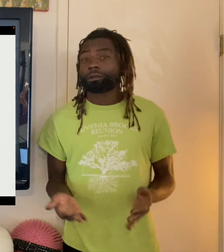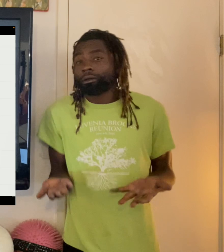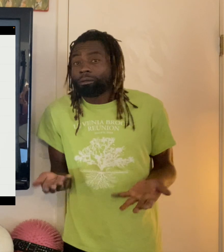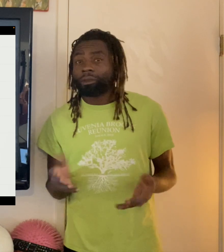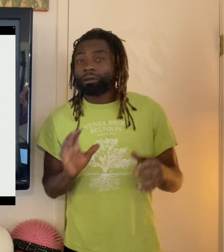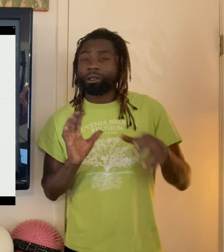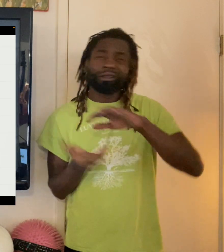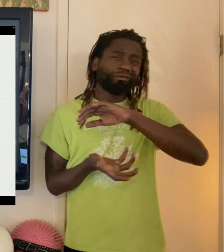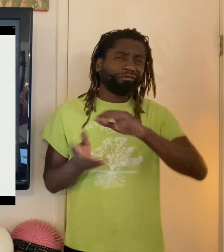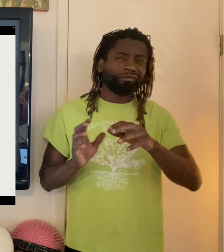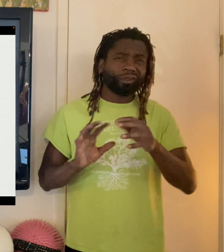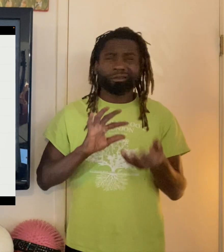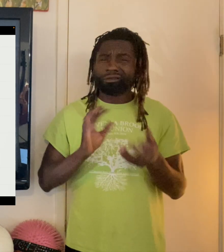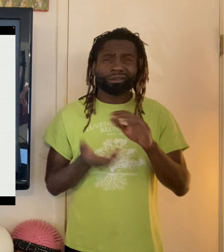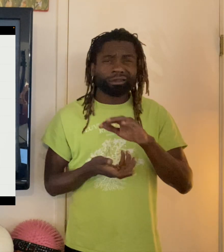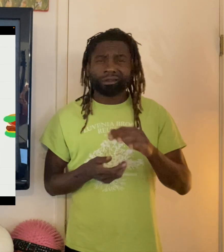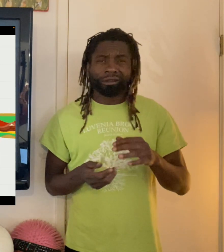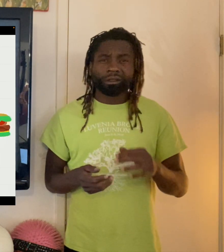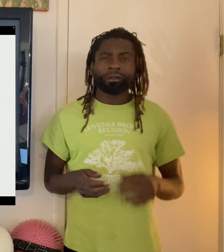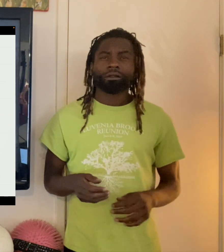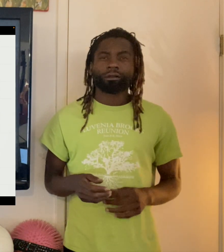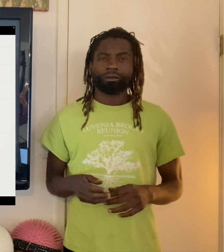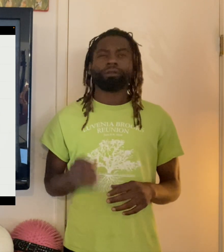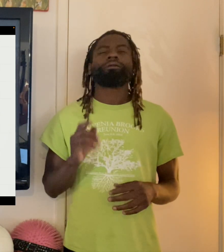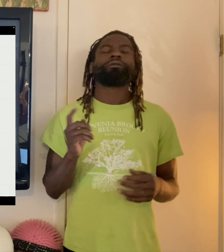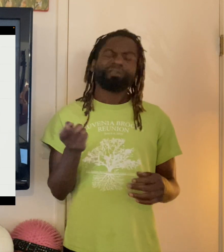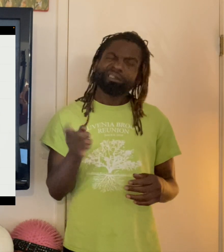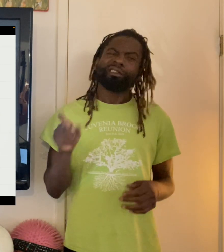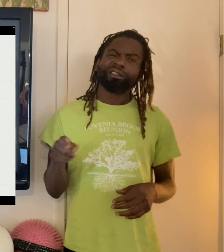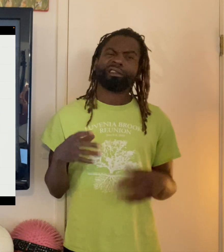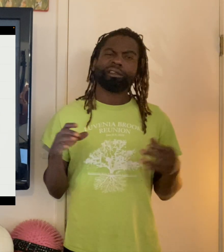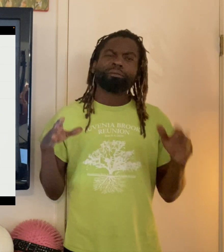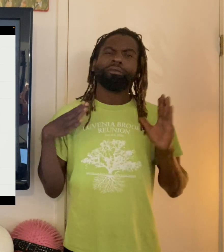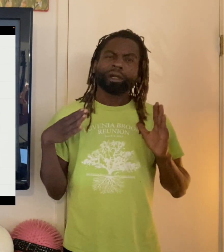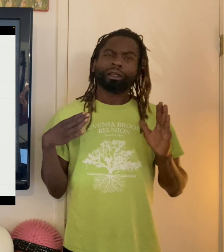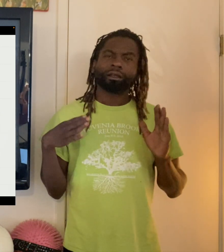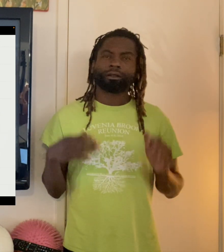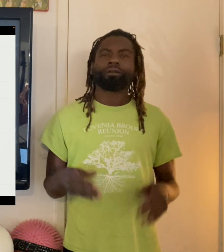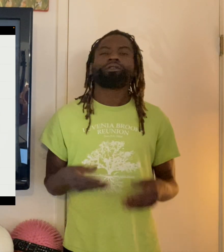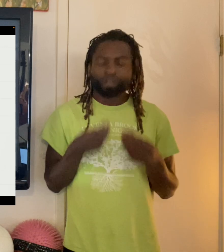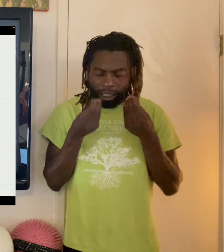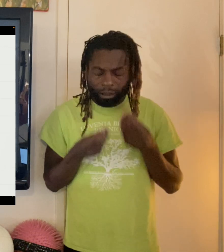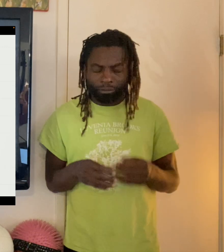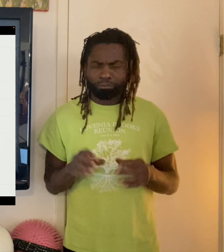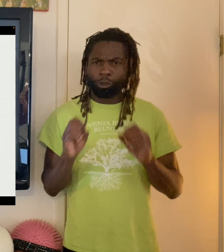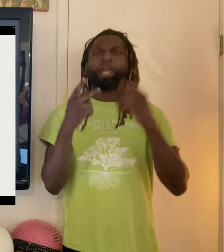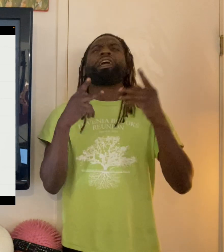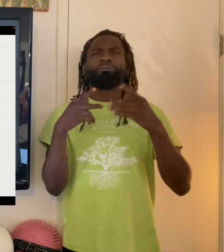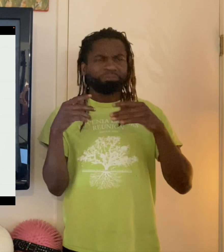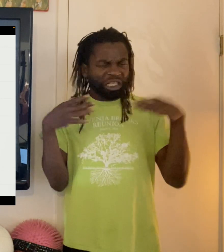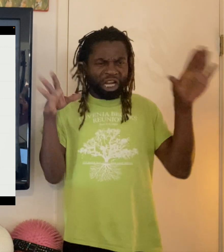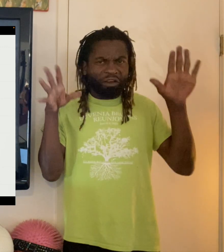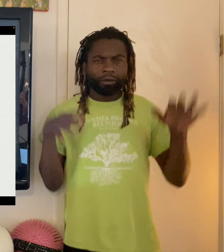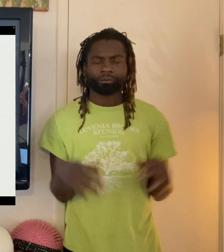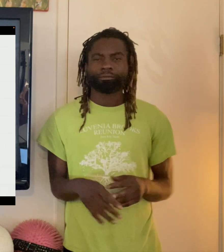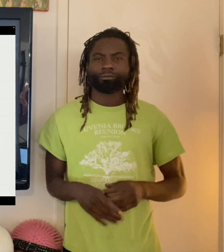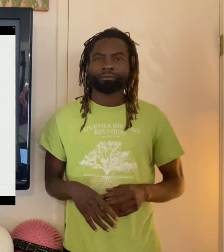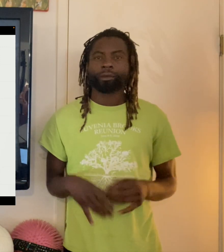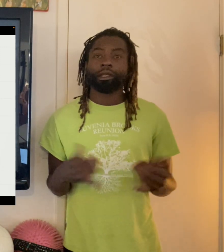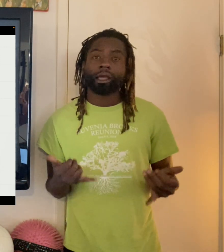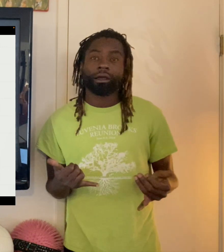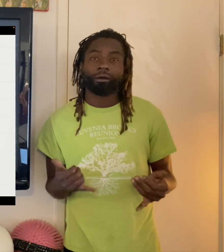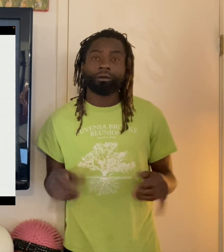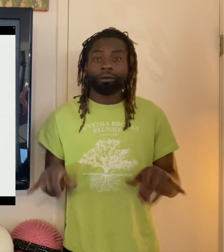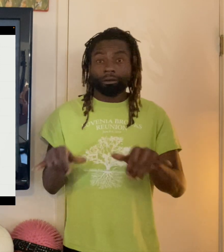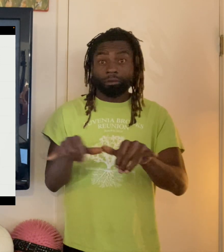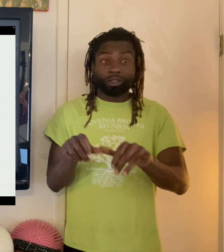take a break and have a snack? Hum. Okay, that's enough. Anyway, when we measure the